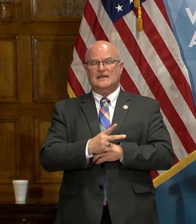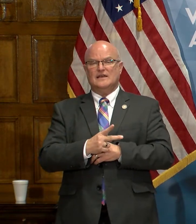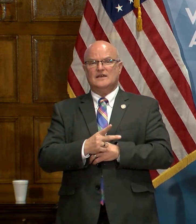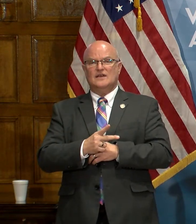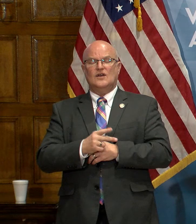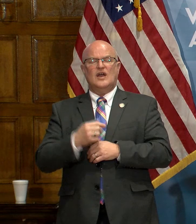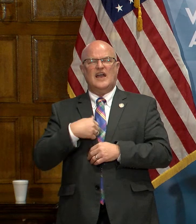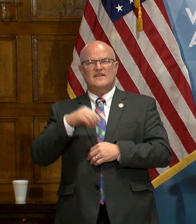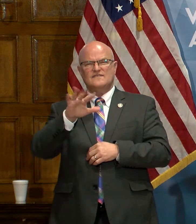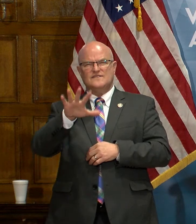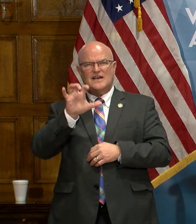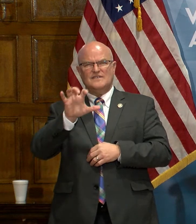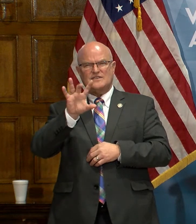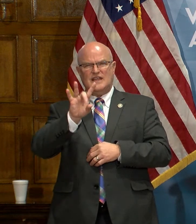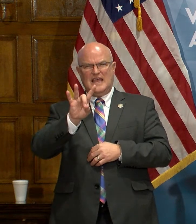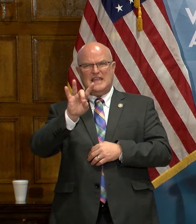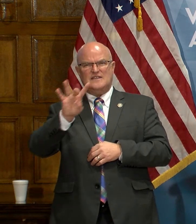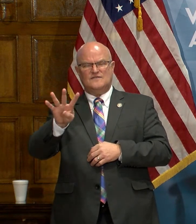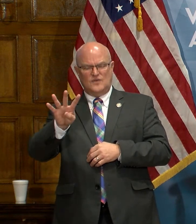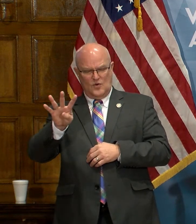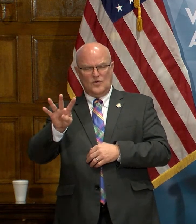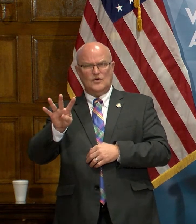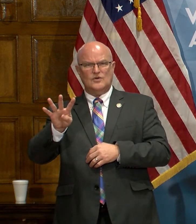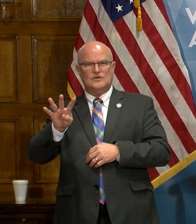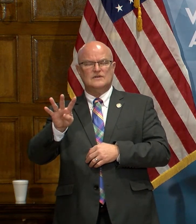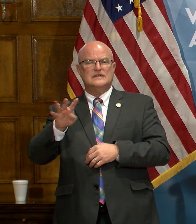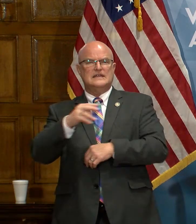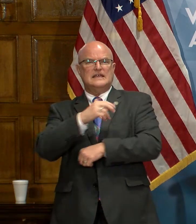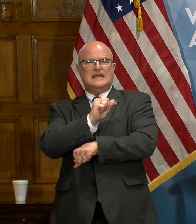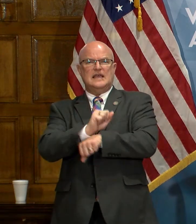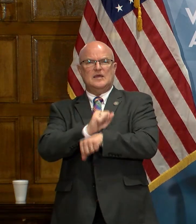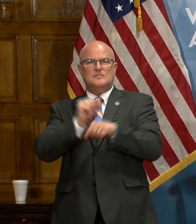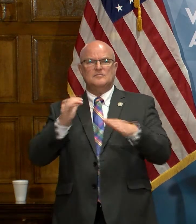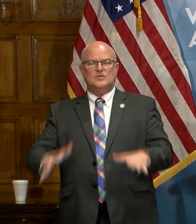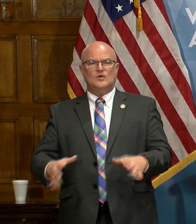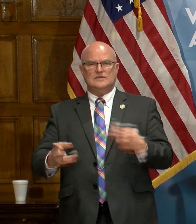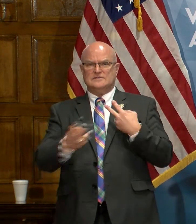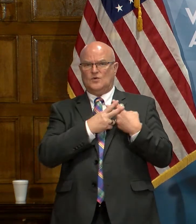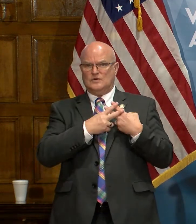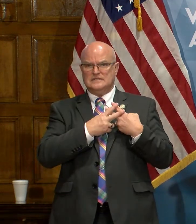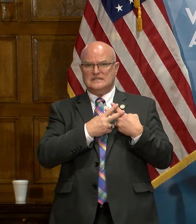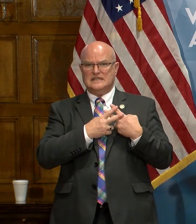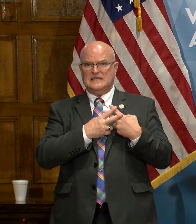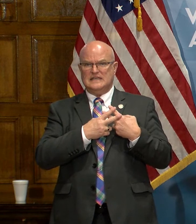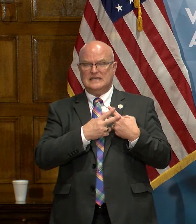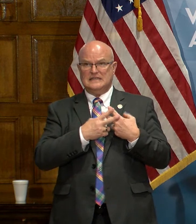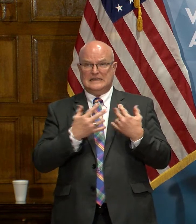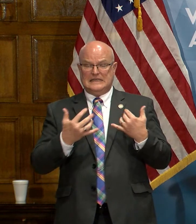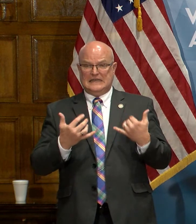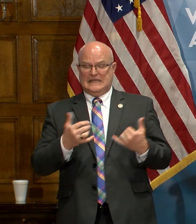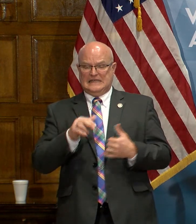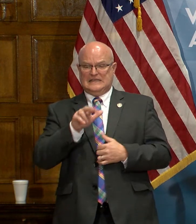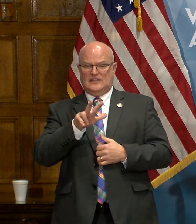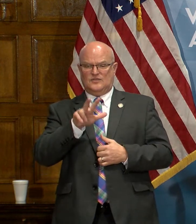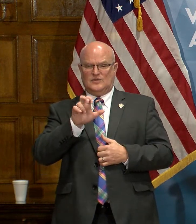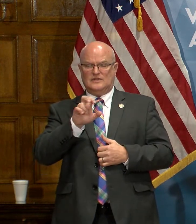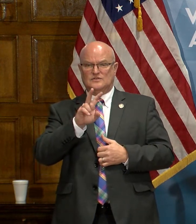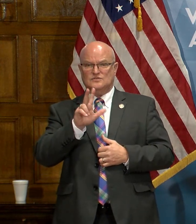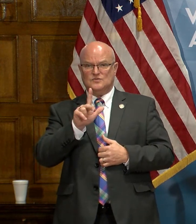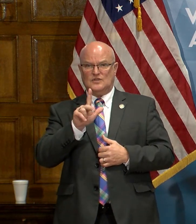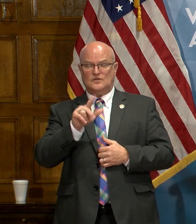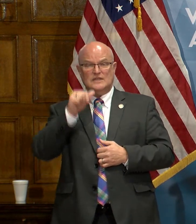peak of 584 employees in the Baptist Health System out to earlier this week, 323, to